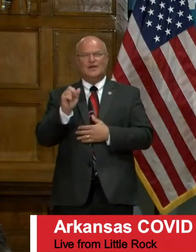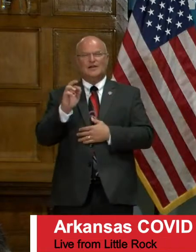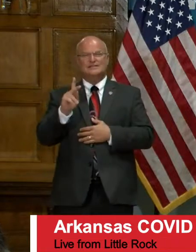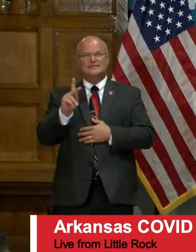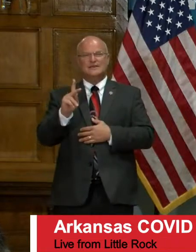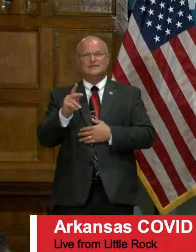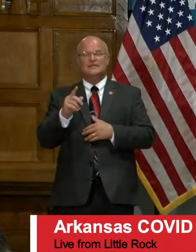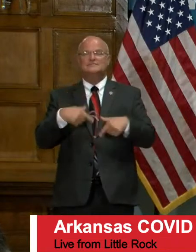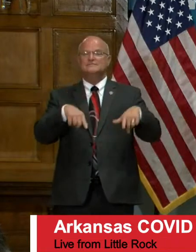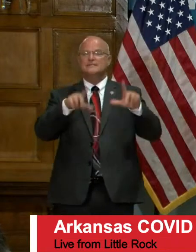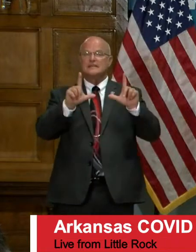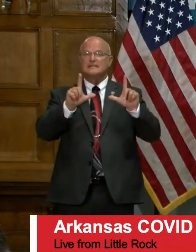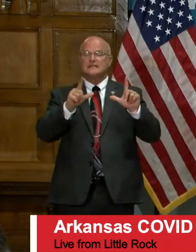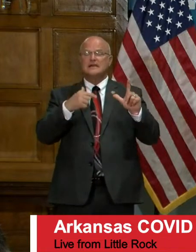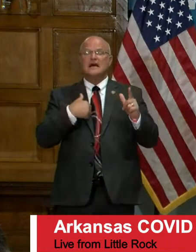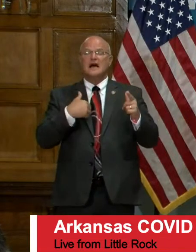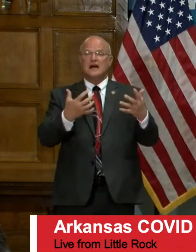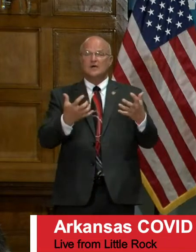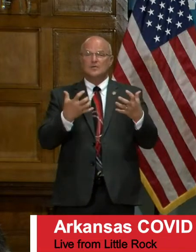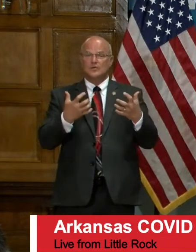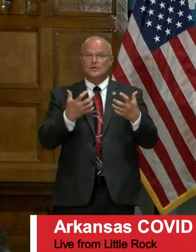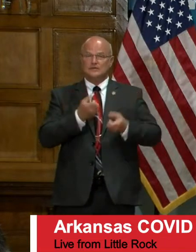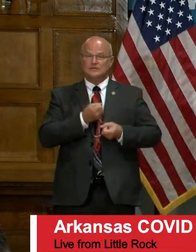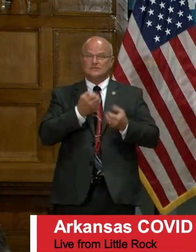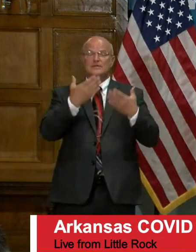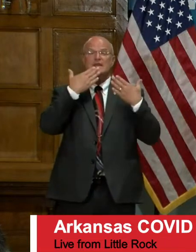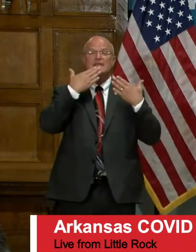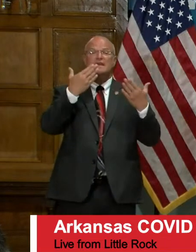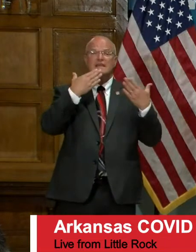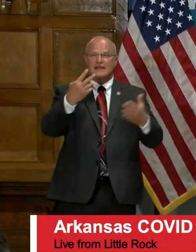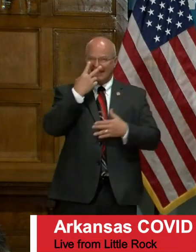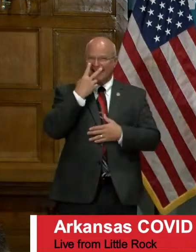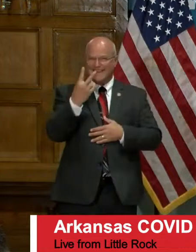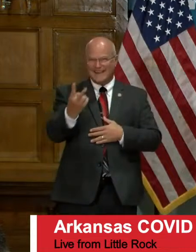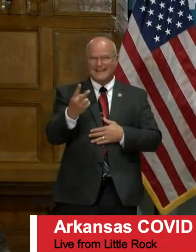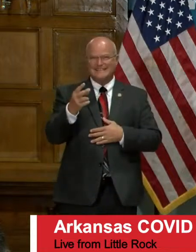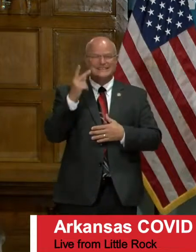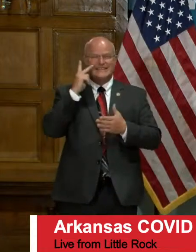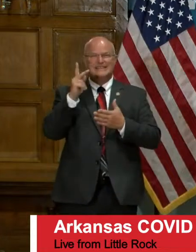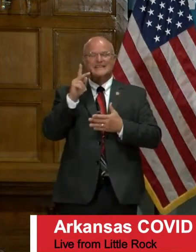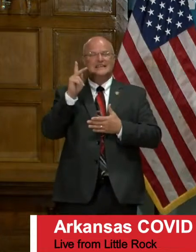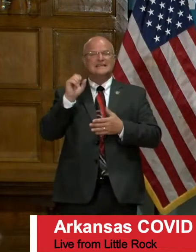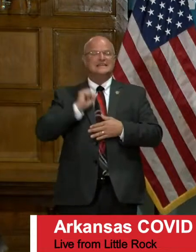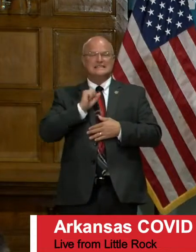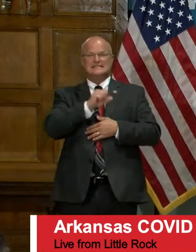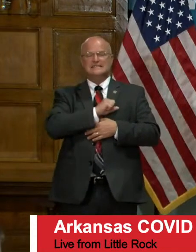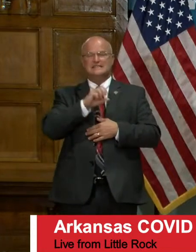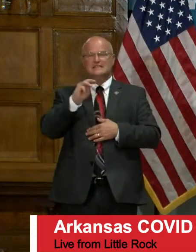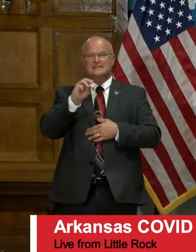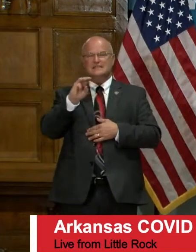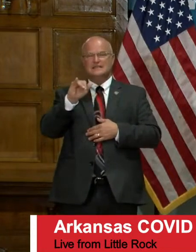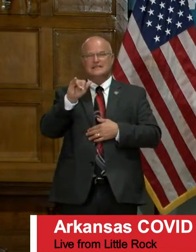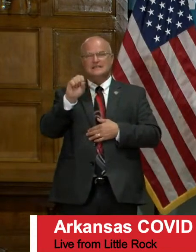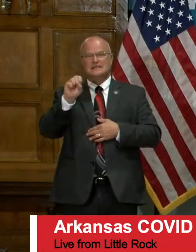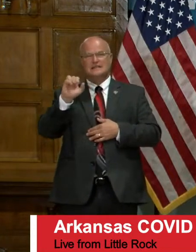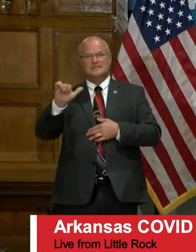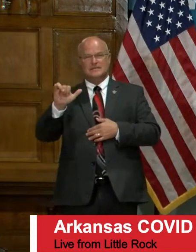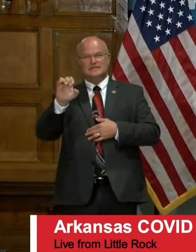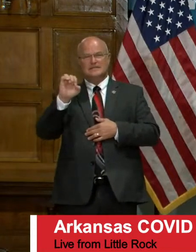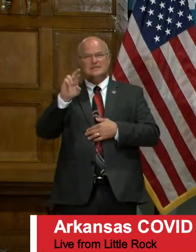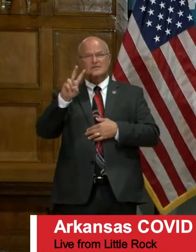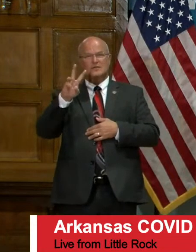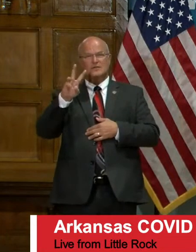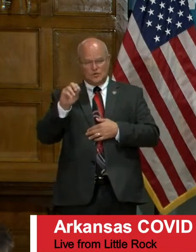to the first slide, I wanted to express my thanks, and I see Senator Missy Irvin that's here, who both Carlton